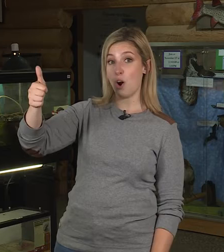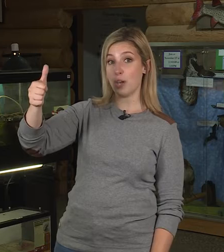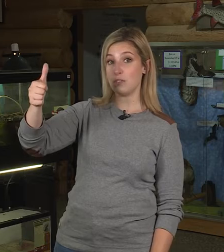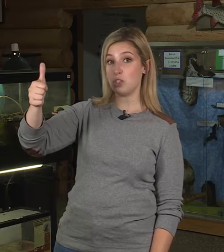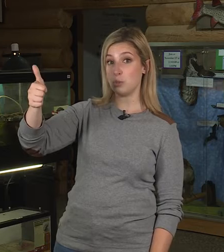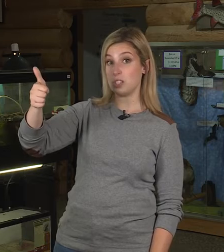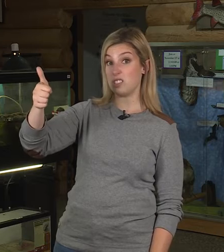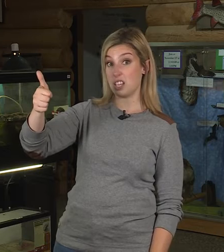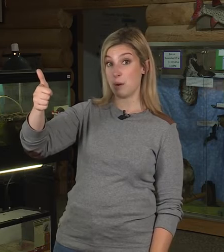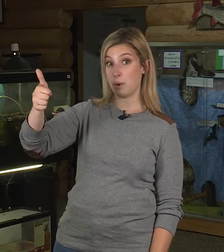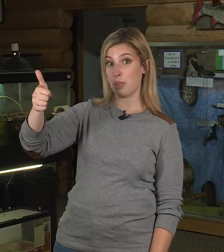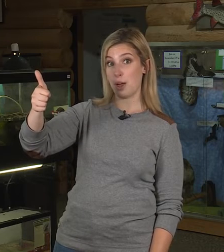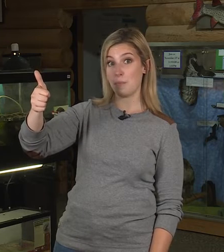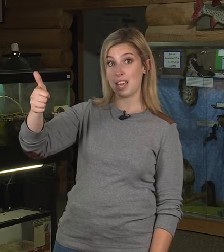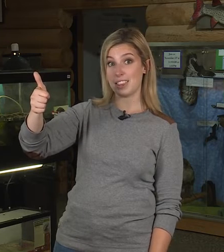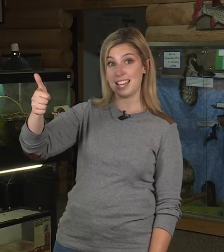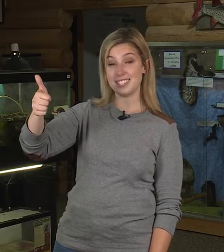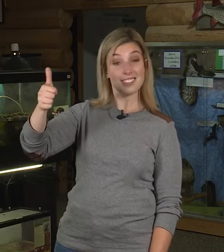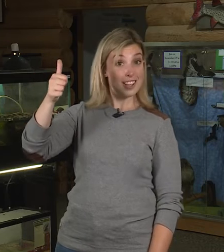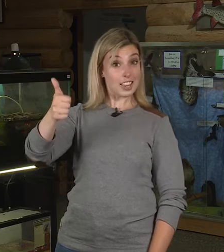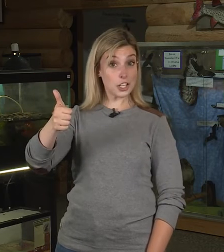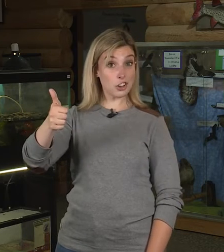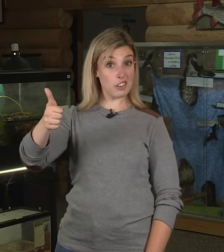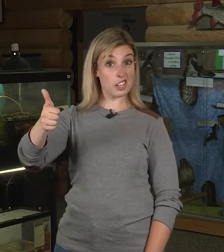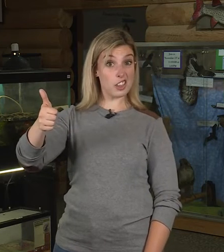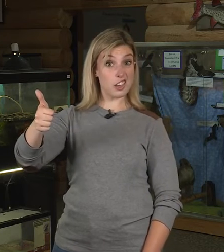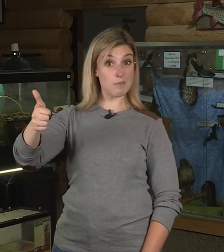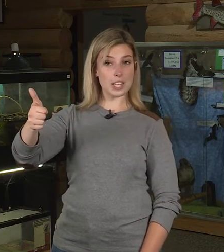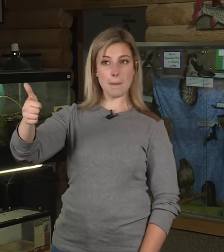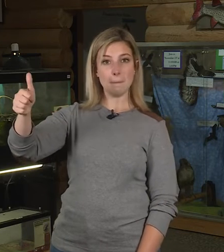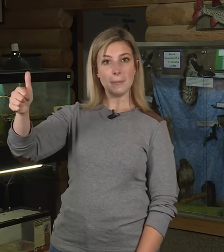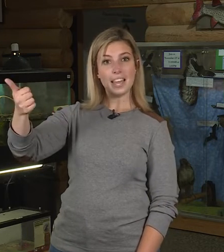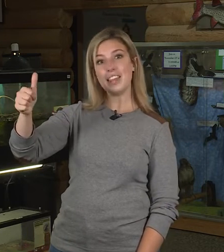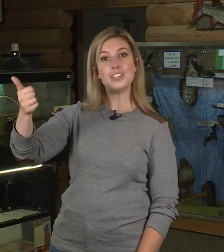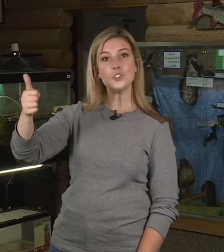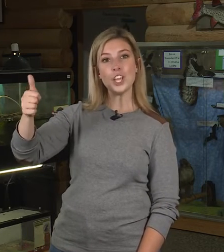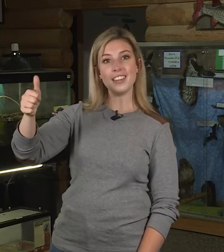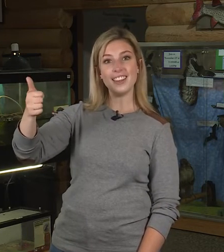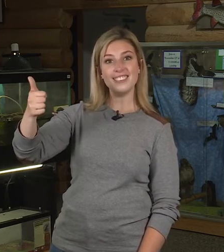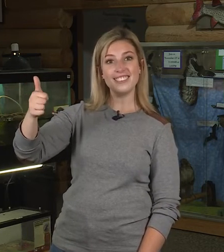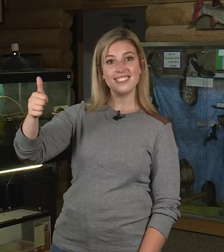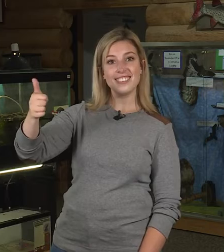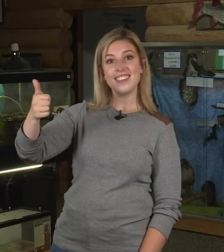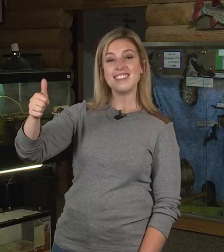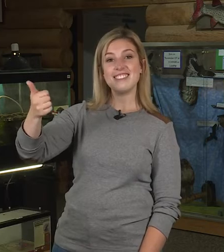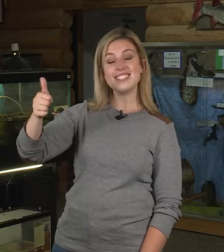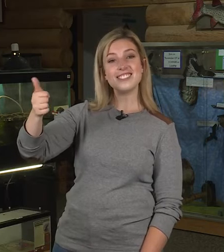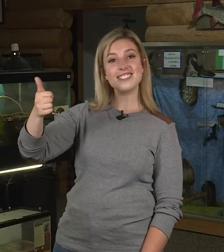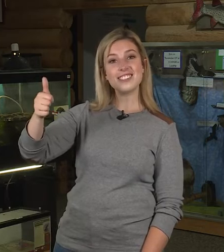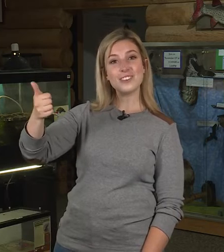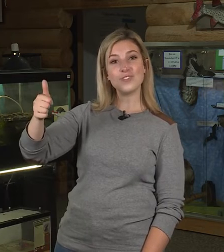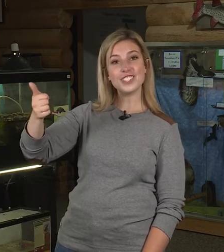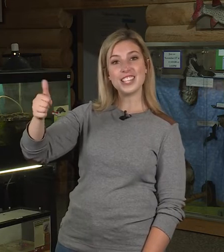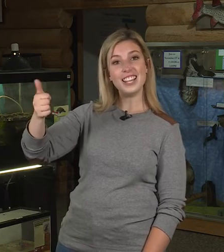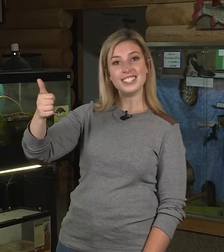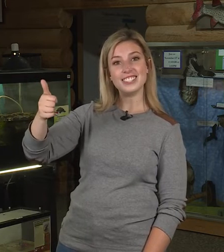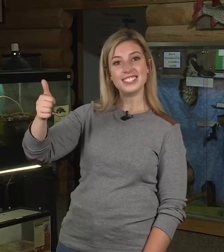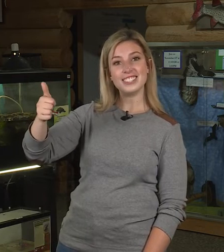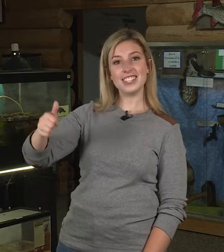we have to do is stick up our thumb like this, like you're giving a thumbs up, and then shake it. This is the number 10.